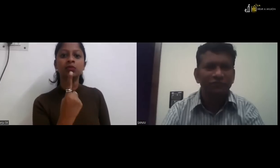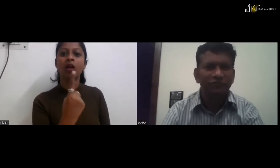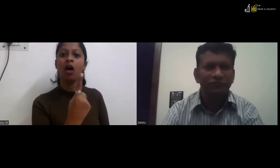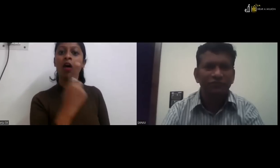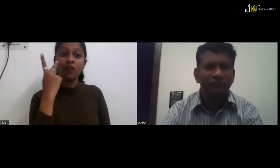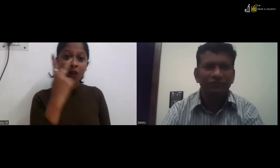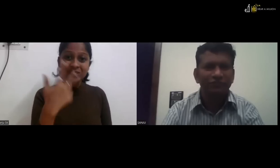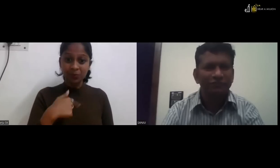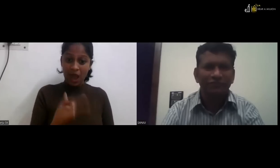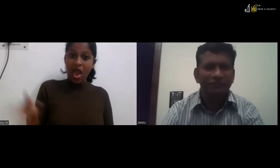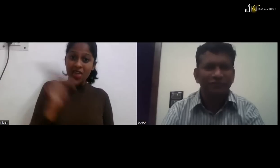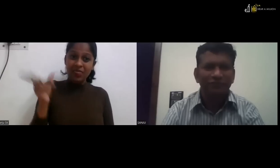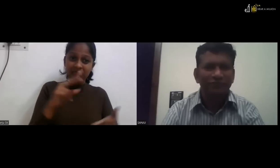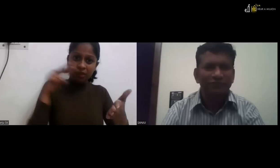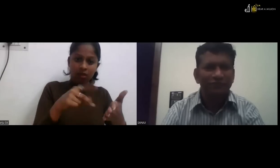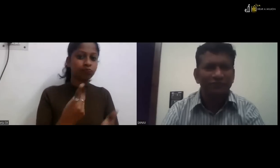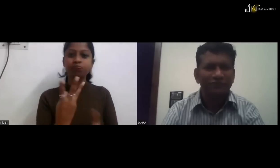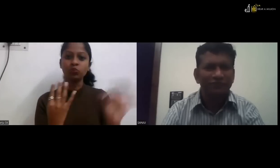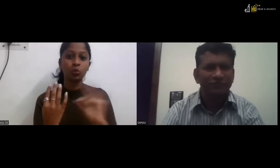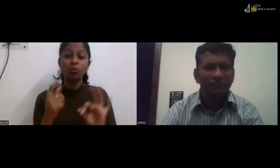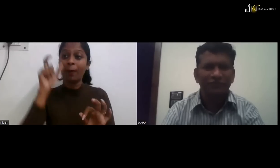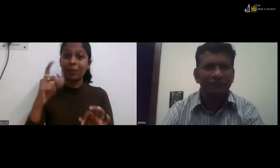For example,